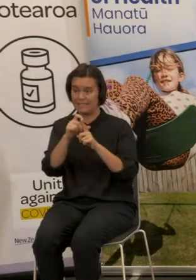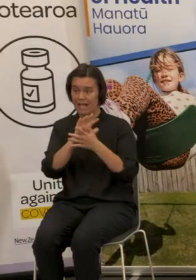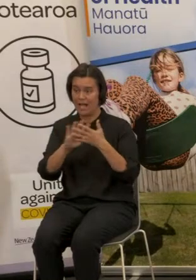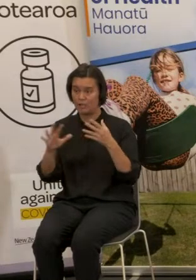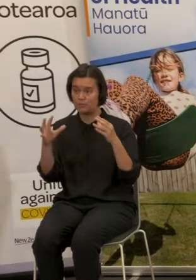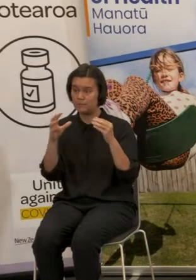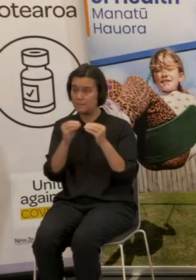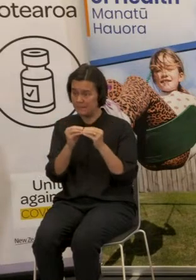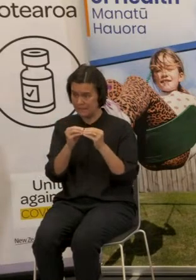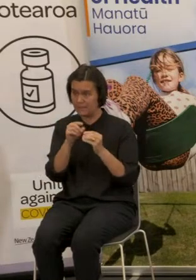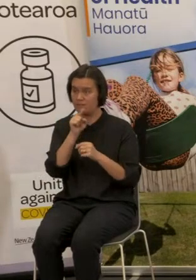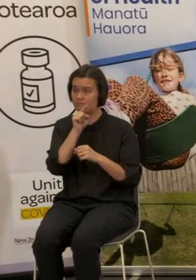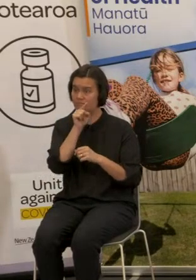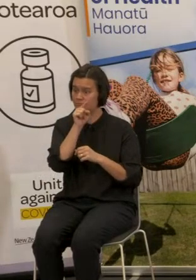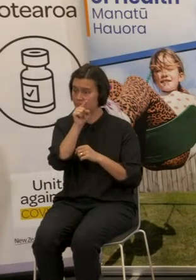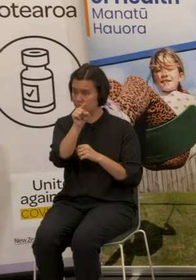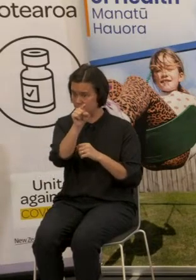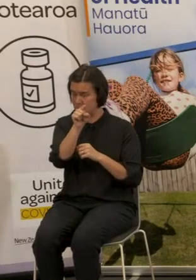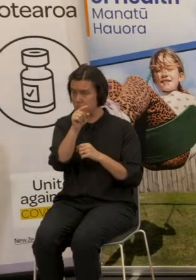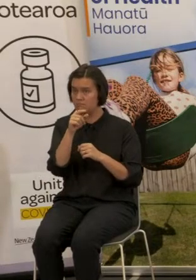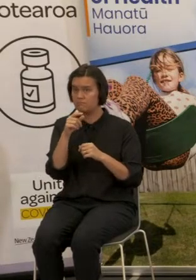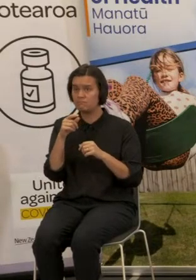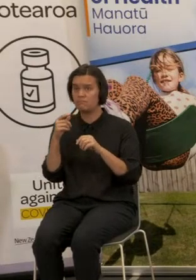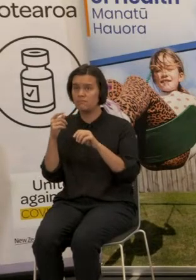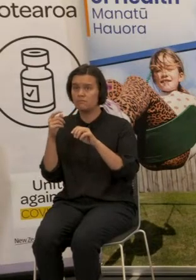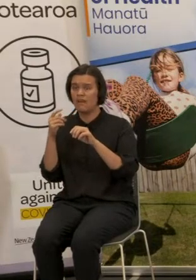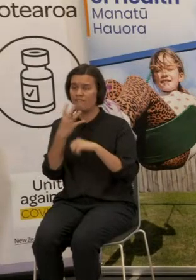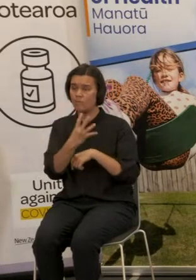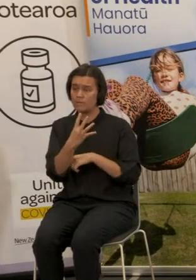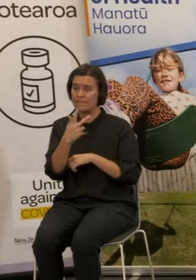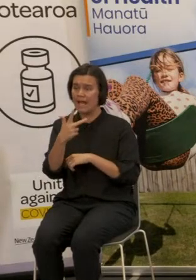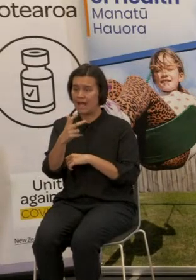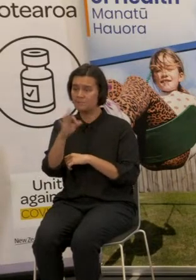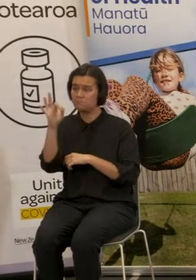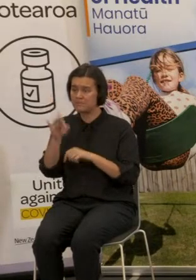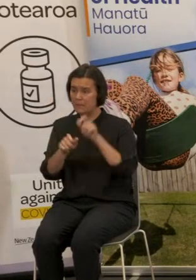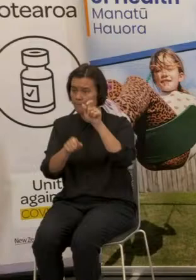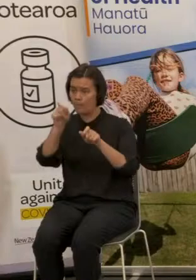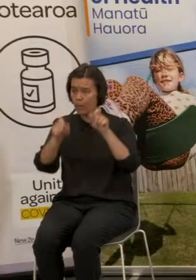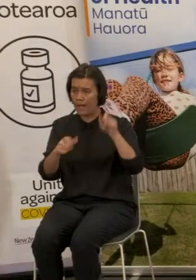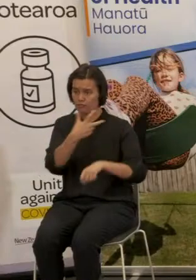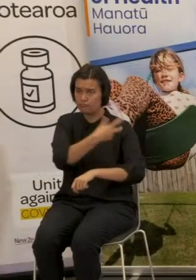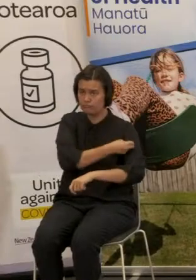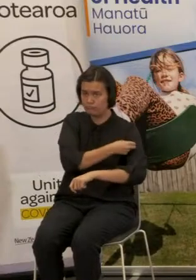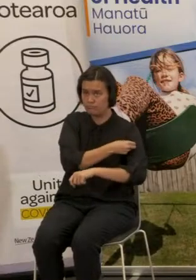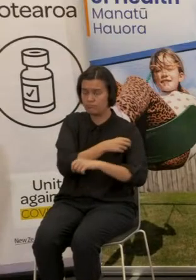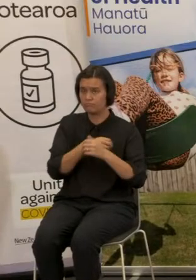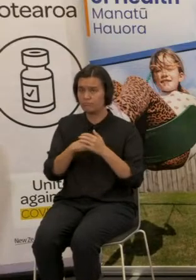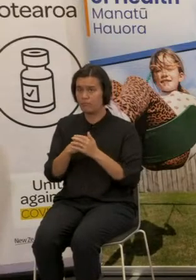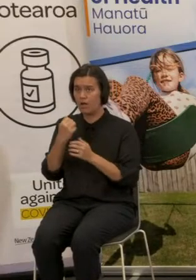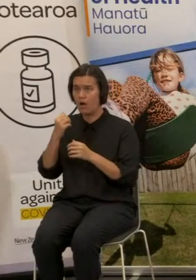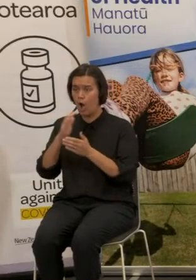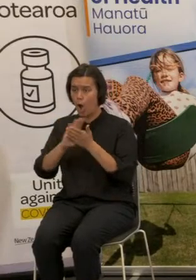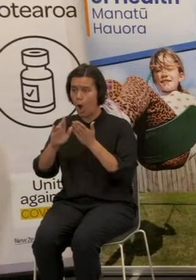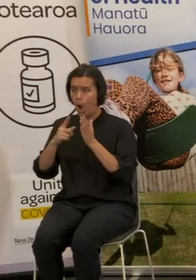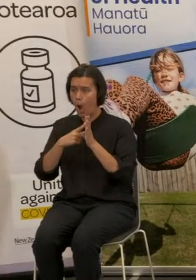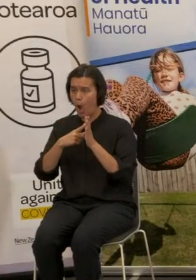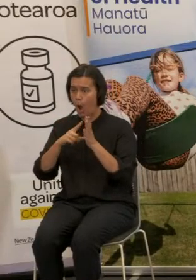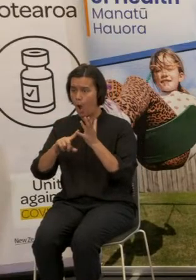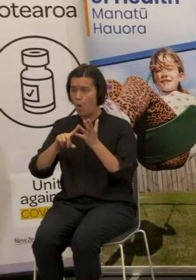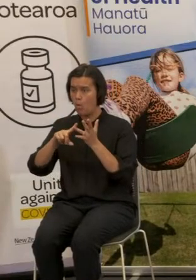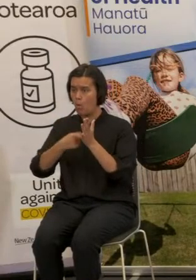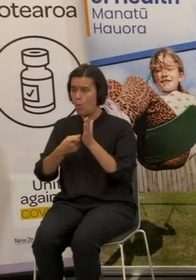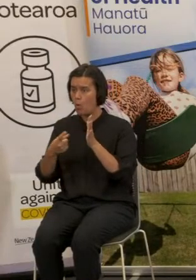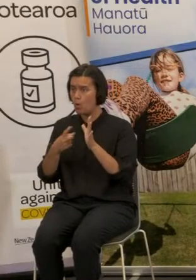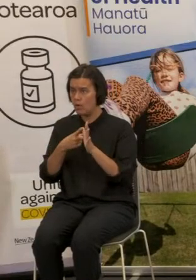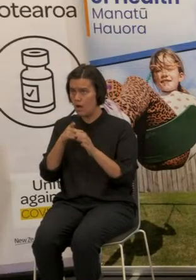clinics are getting in about 48% of our population. In the hauora, it's about 28% of our population. And in general